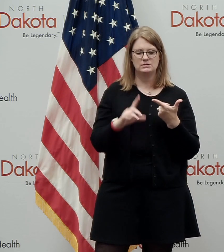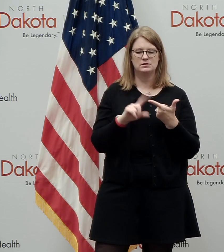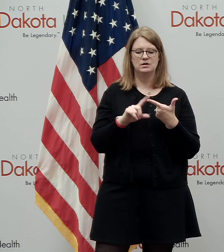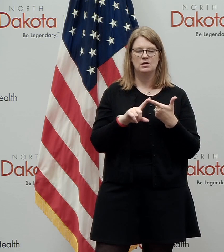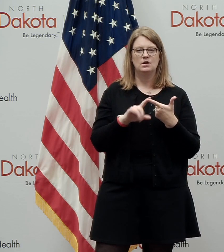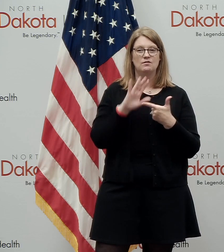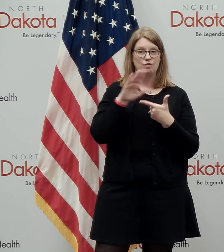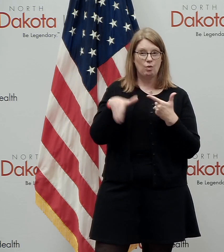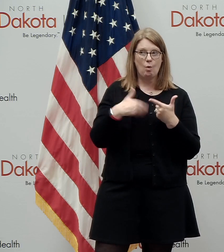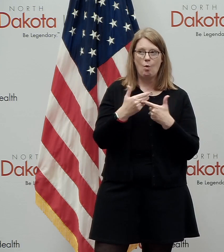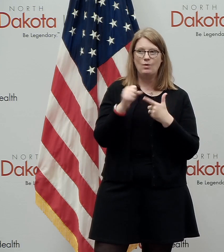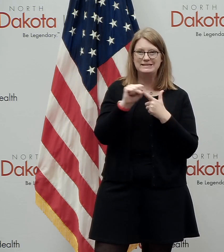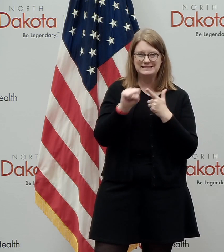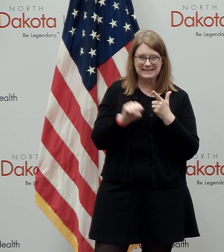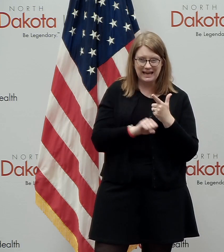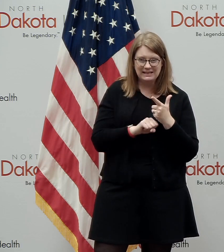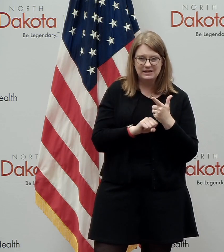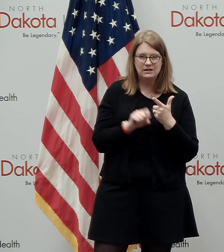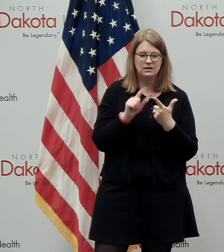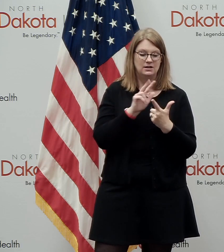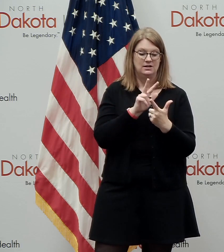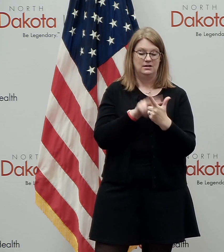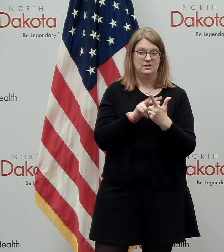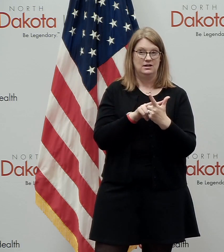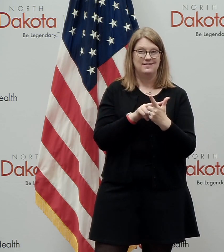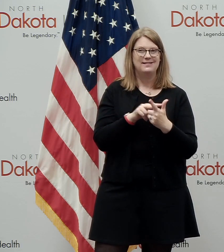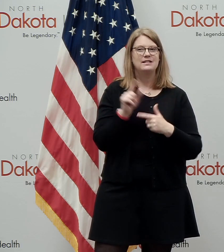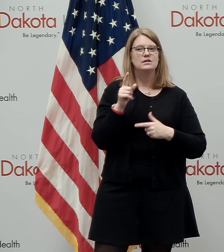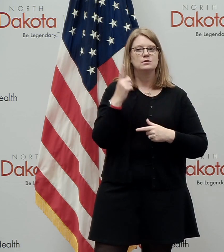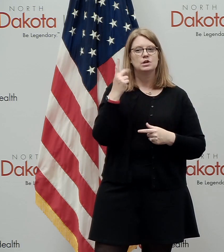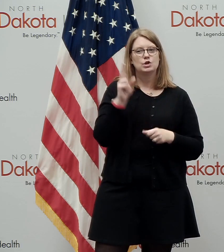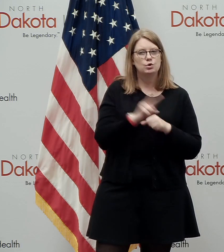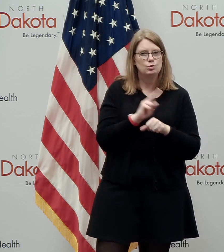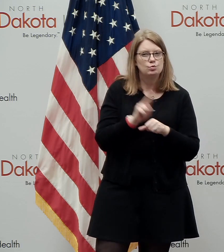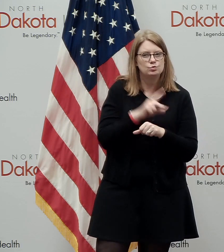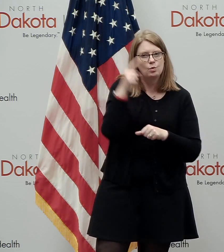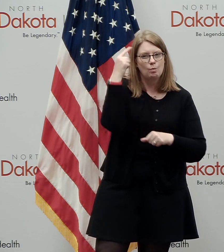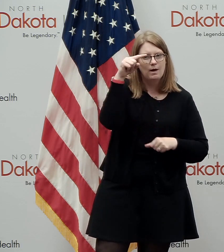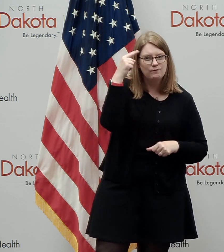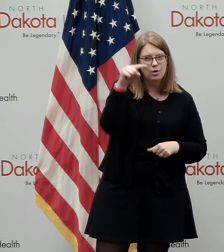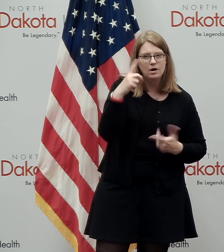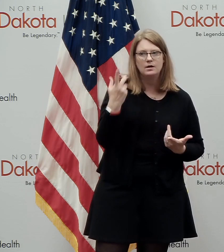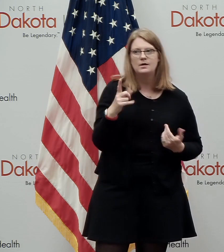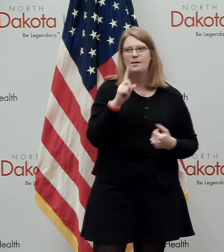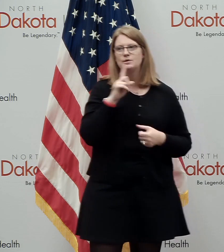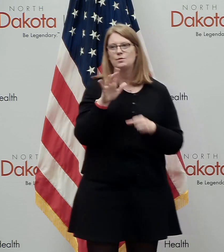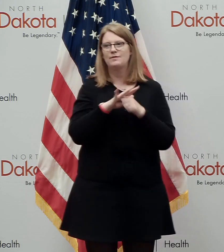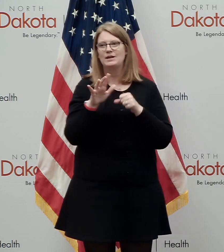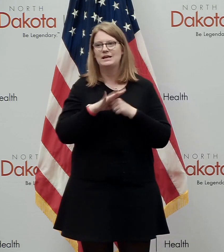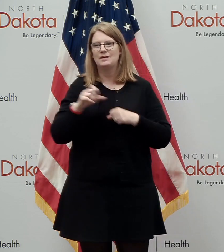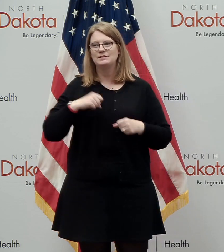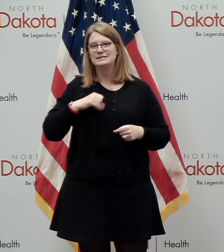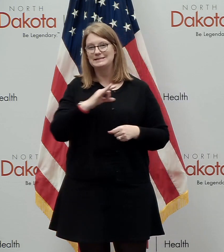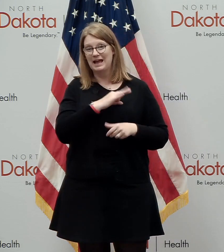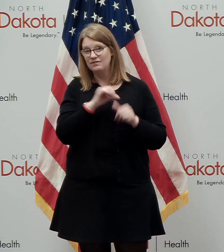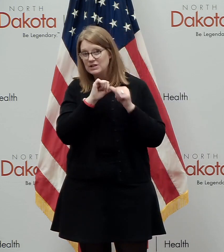basis for the whole state, explicitly being able to be used for making sure that we have enough staff to keep